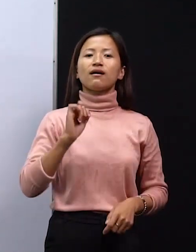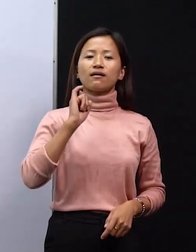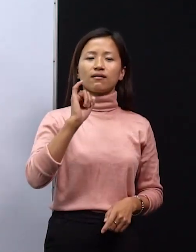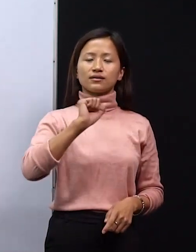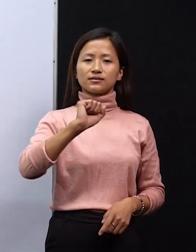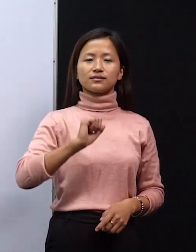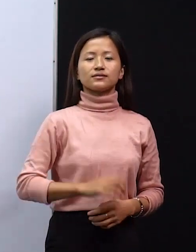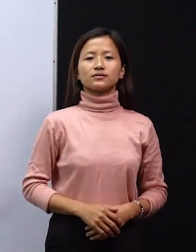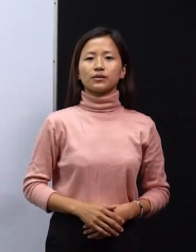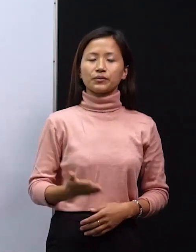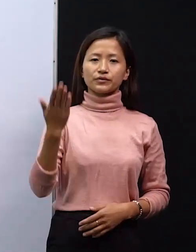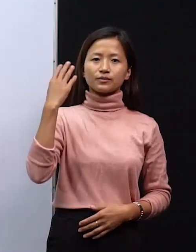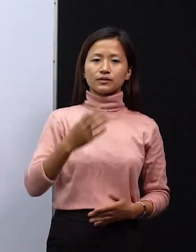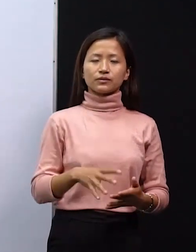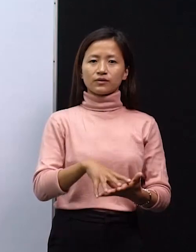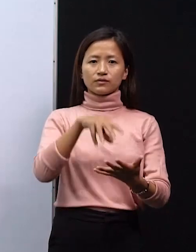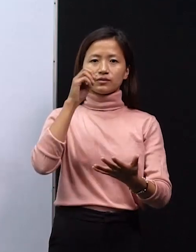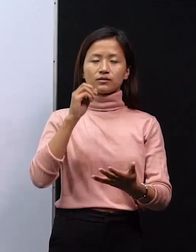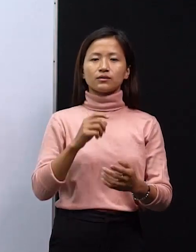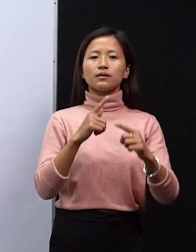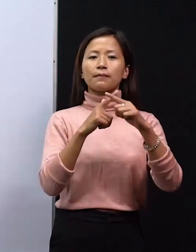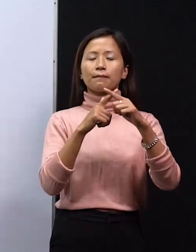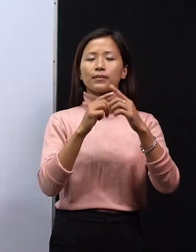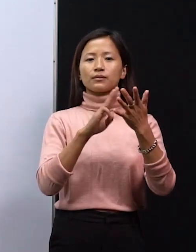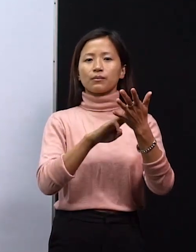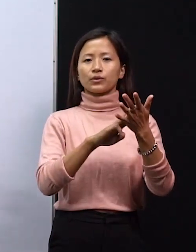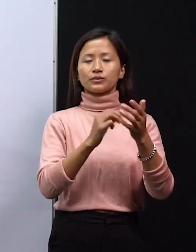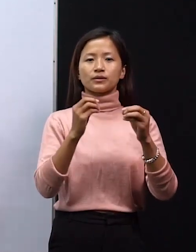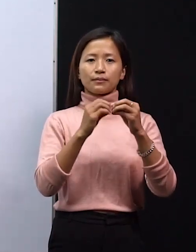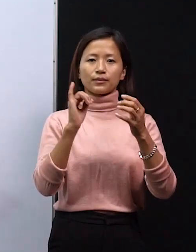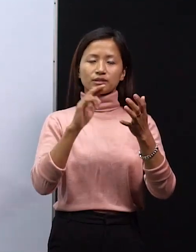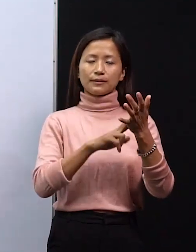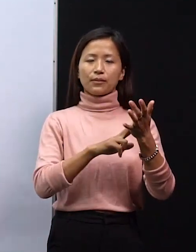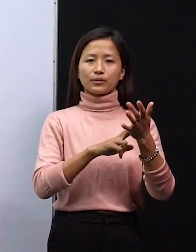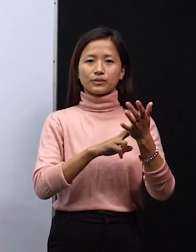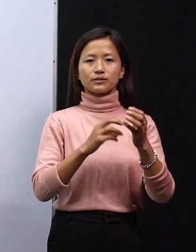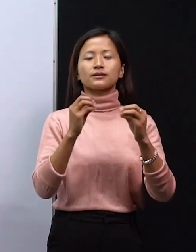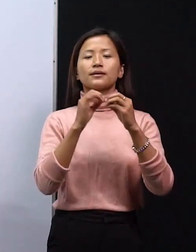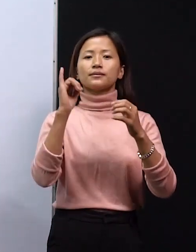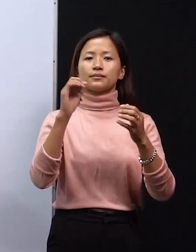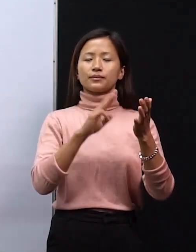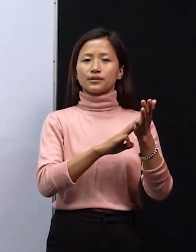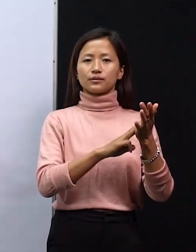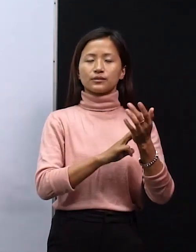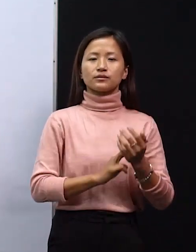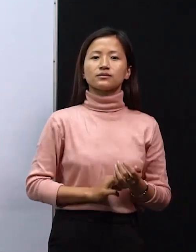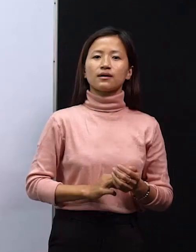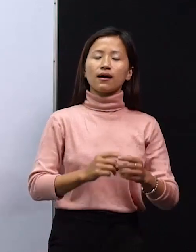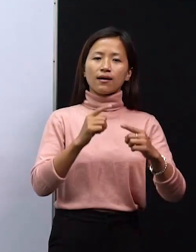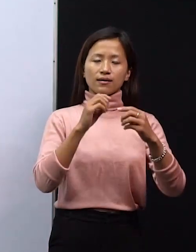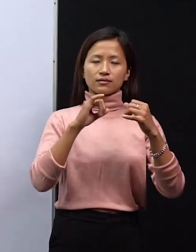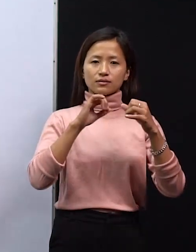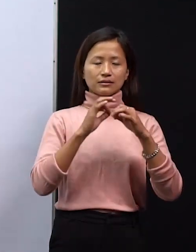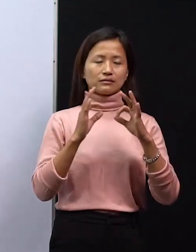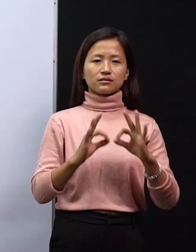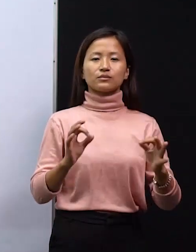previous class, we have learned about multiplication of monomials and monomials, monomials and binomials, and simplification of